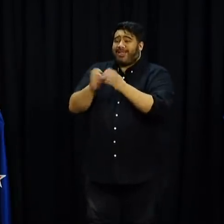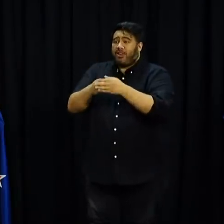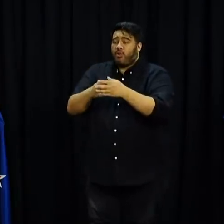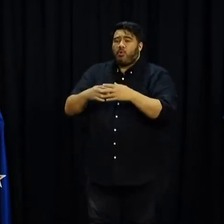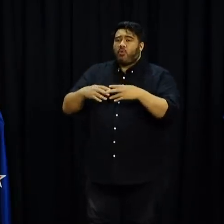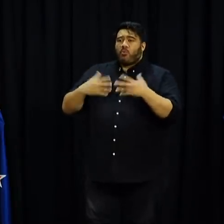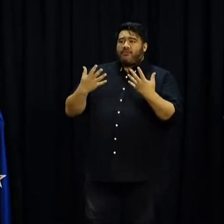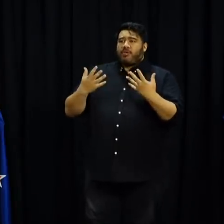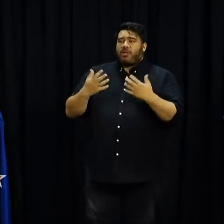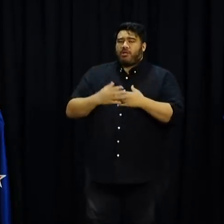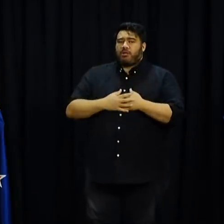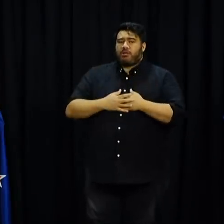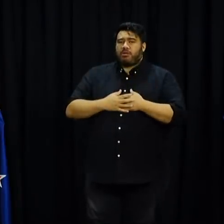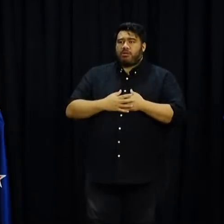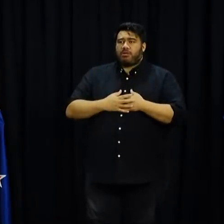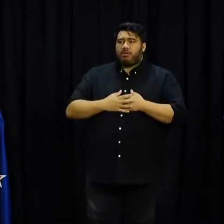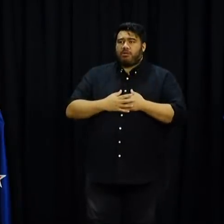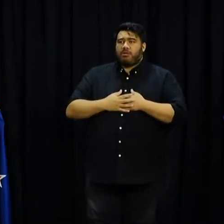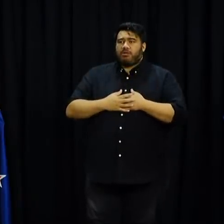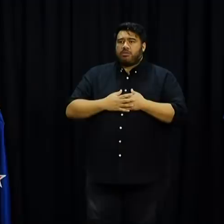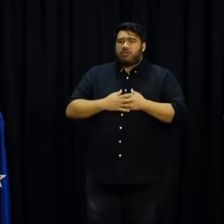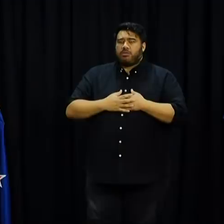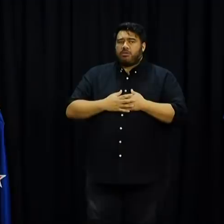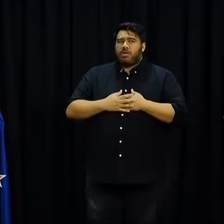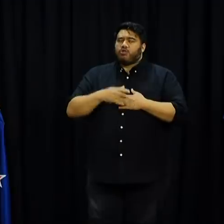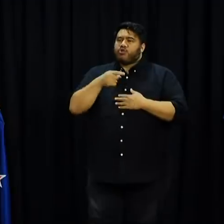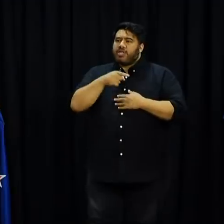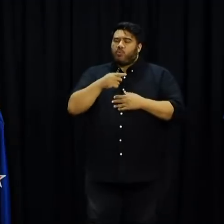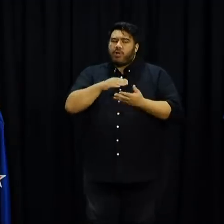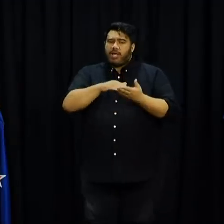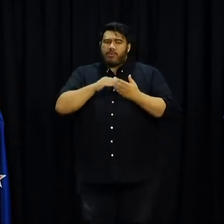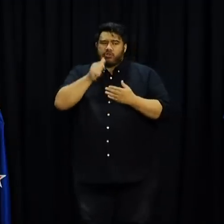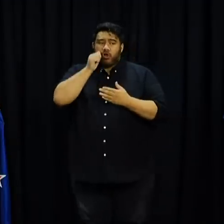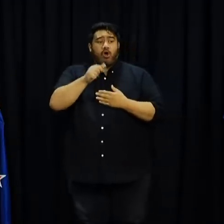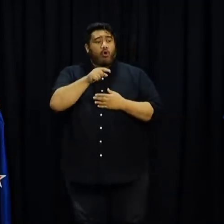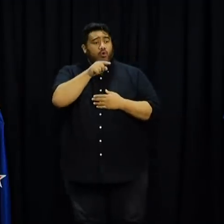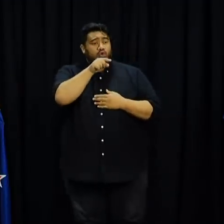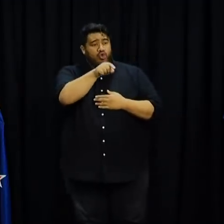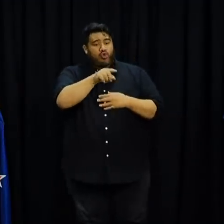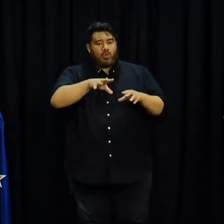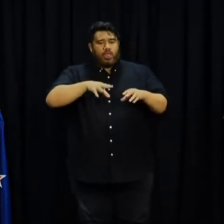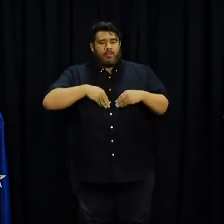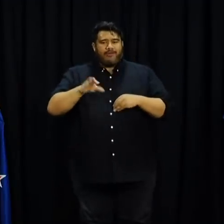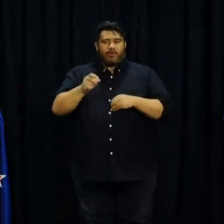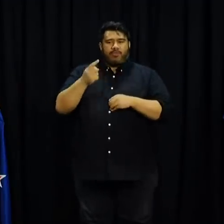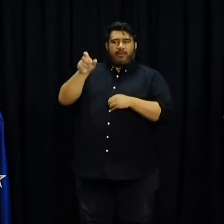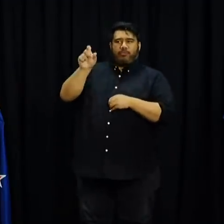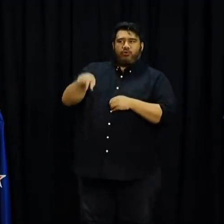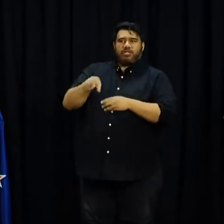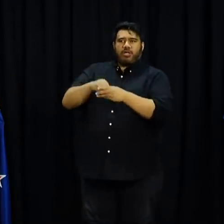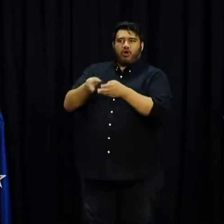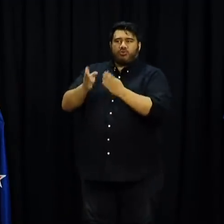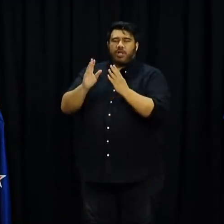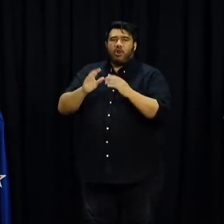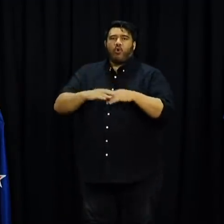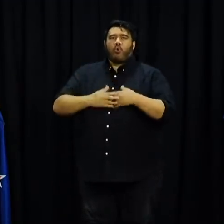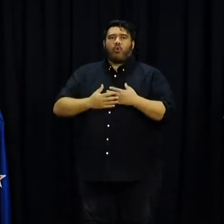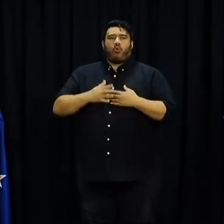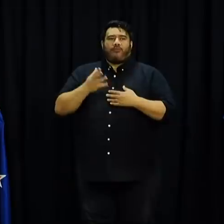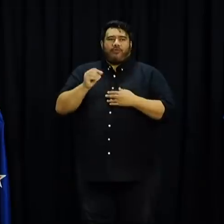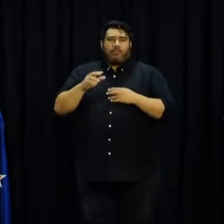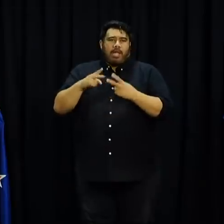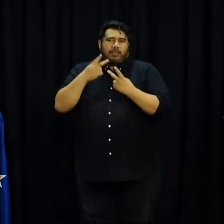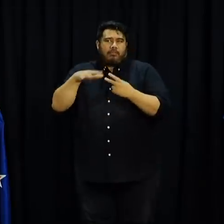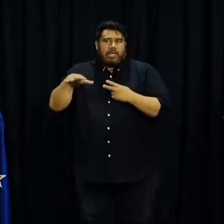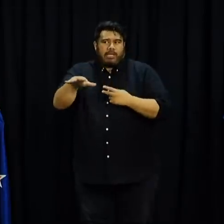So that basically can tell us about different strains of COVID. There are a range of different strains, some more common than others, so it